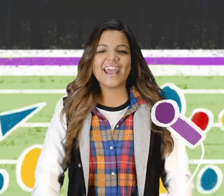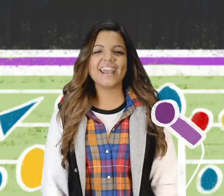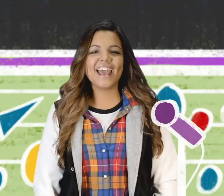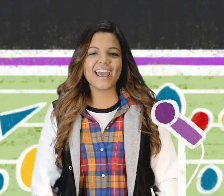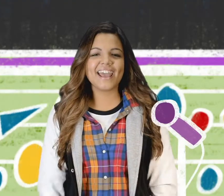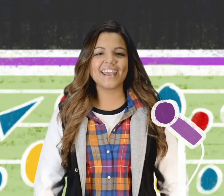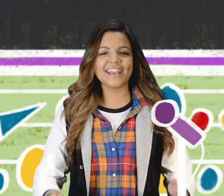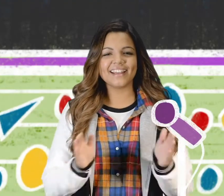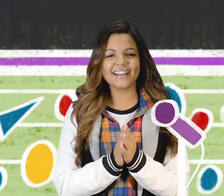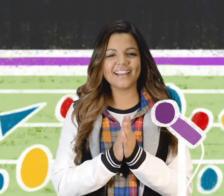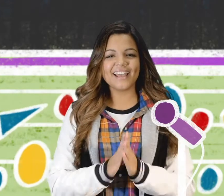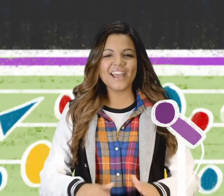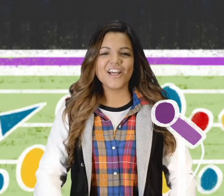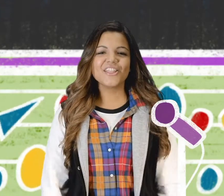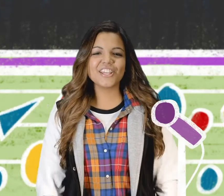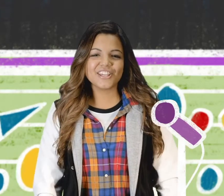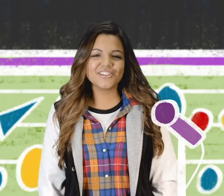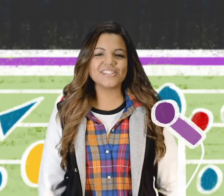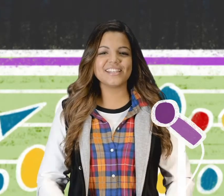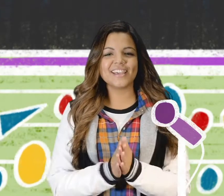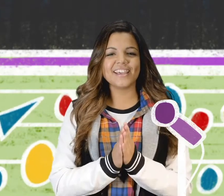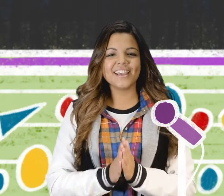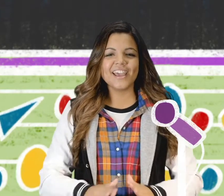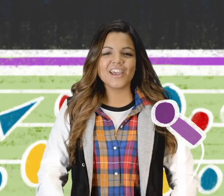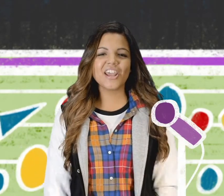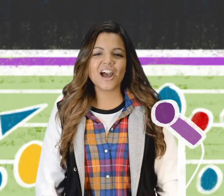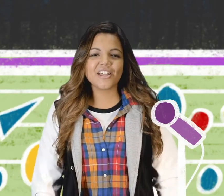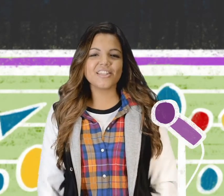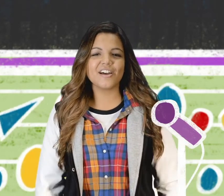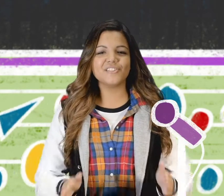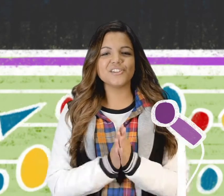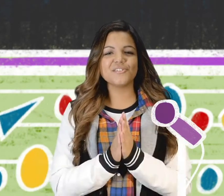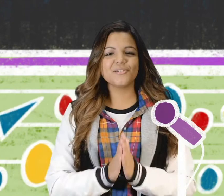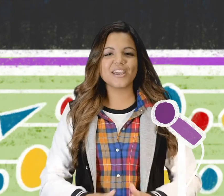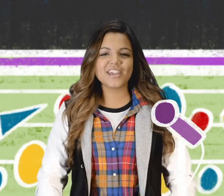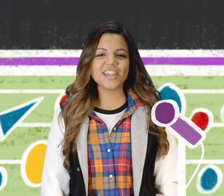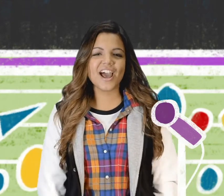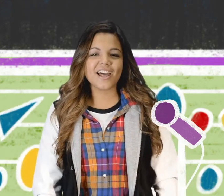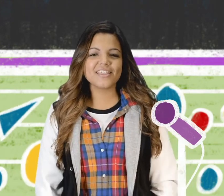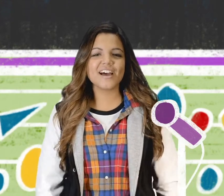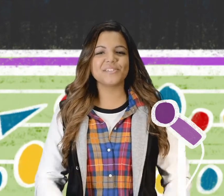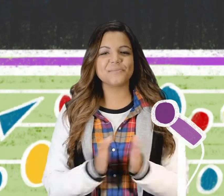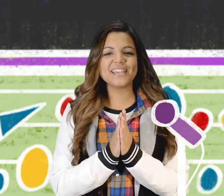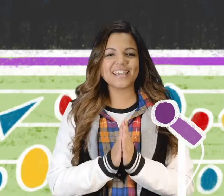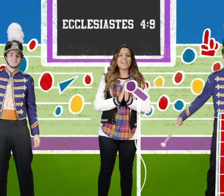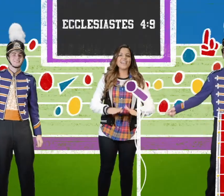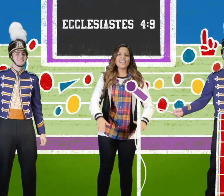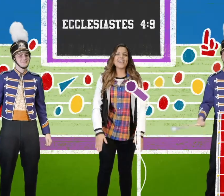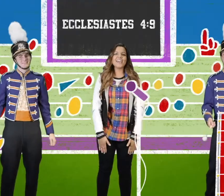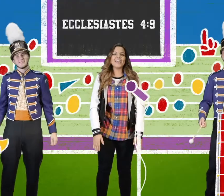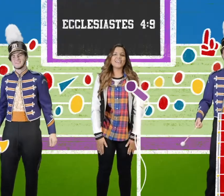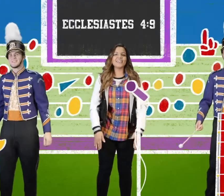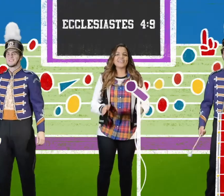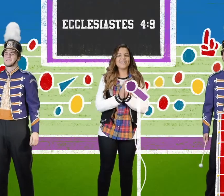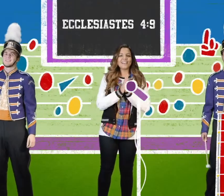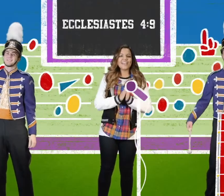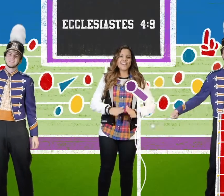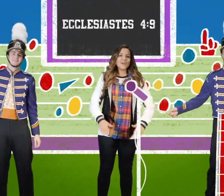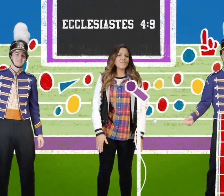Hey, hey! Look and you see. God loves you and God loves me. Hey, hey! What